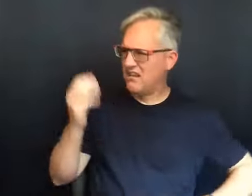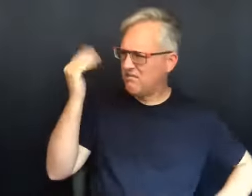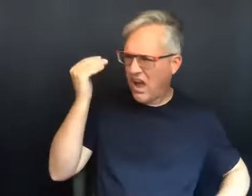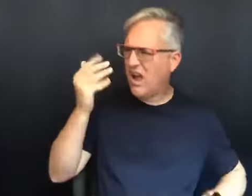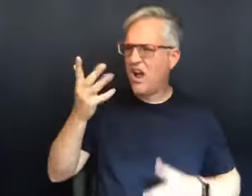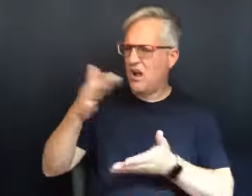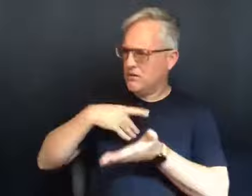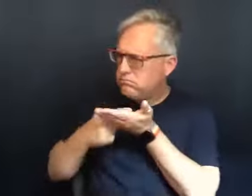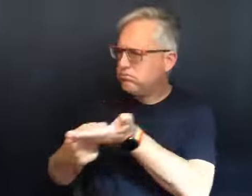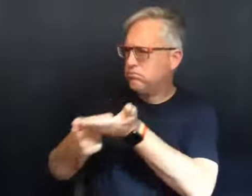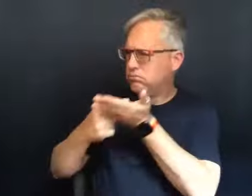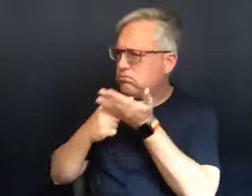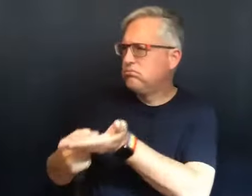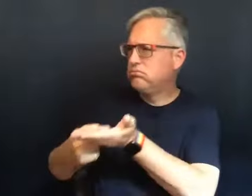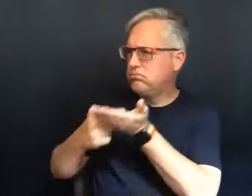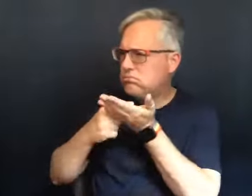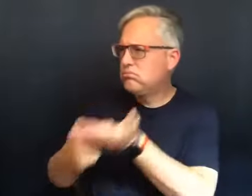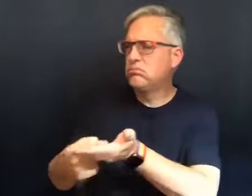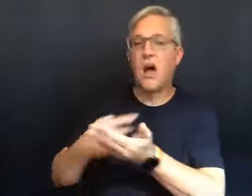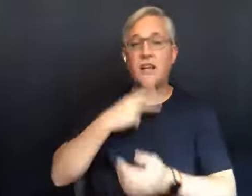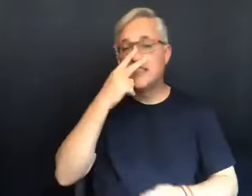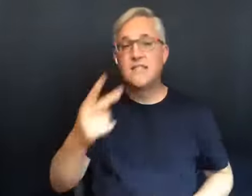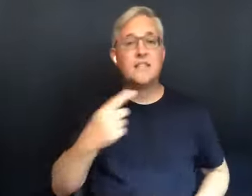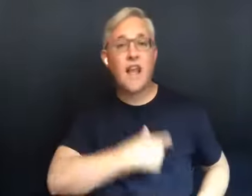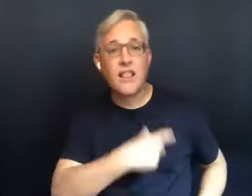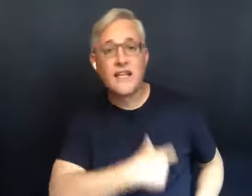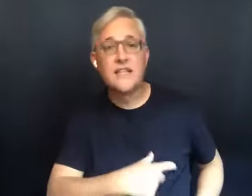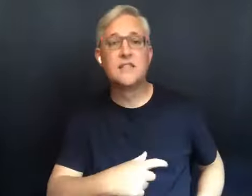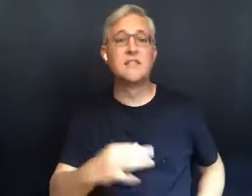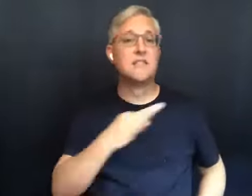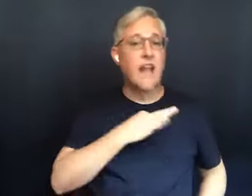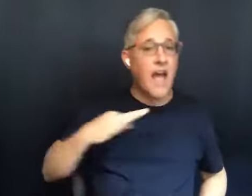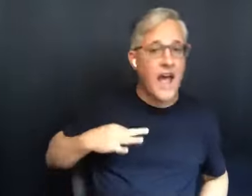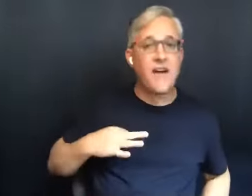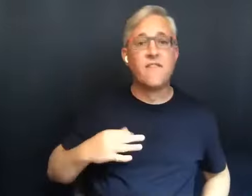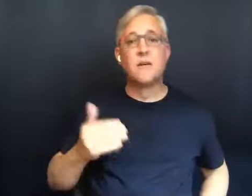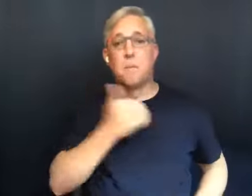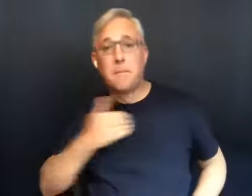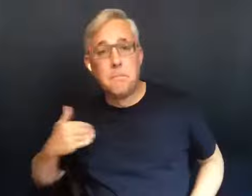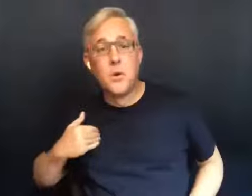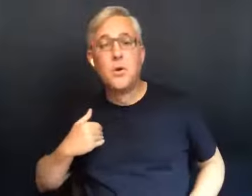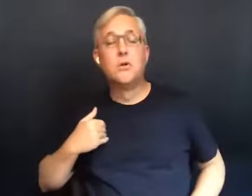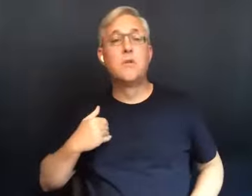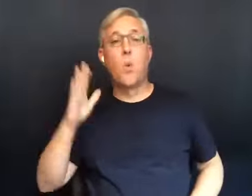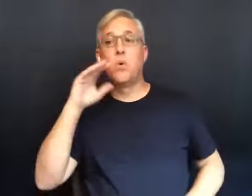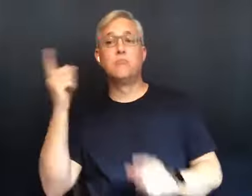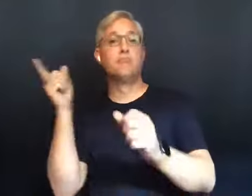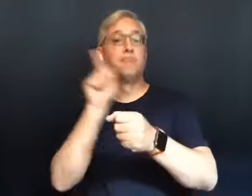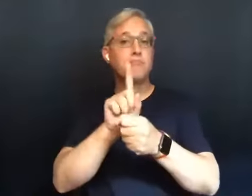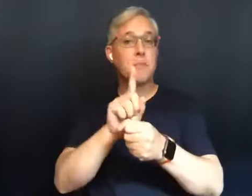my way. But some of the most fascinating things that we discussed, I would see delegates, staff members,